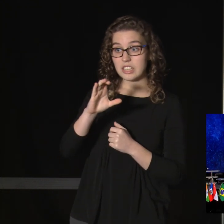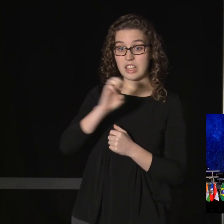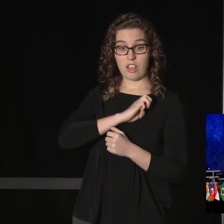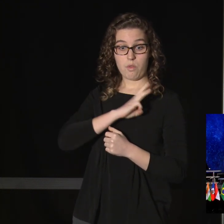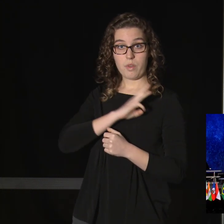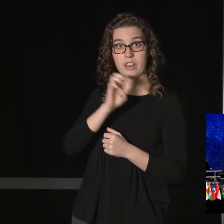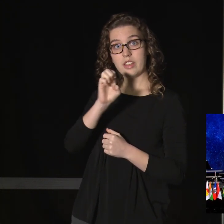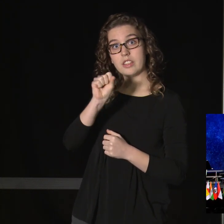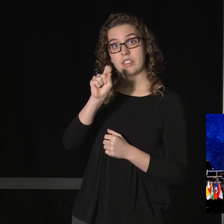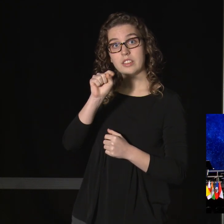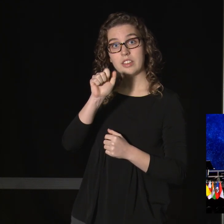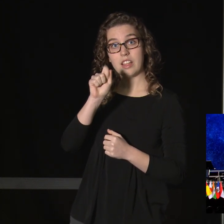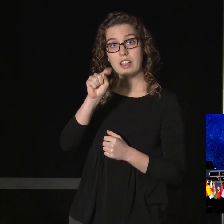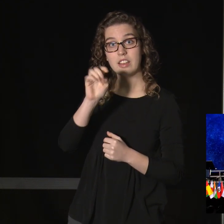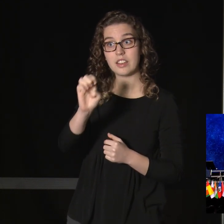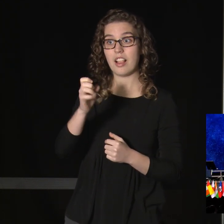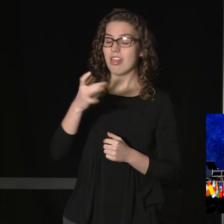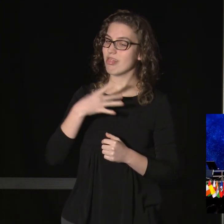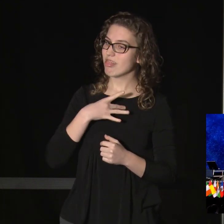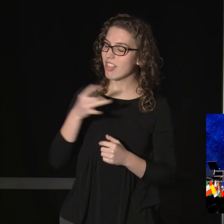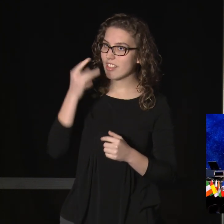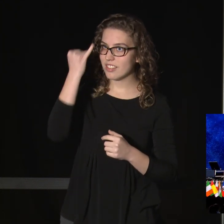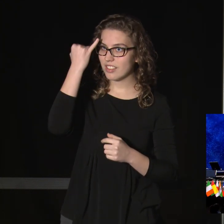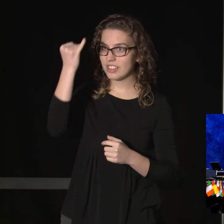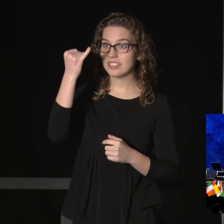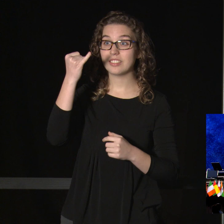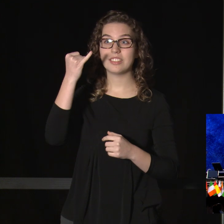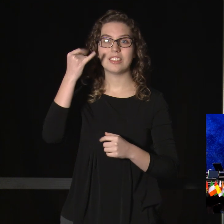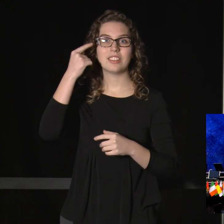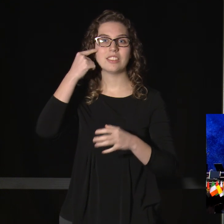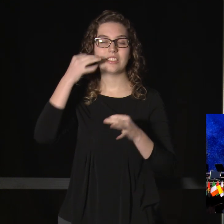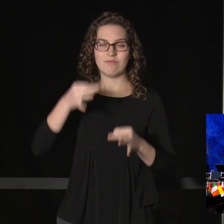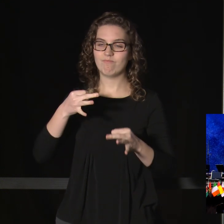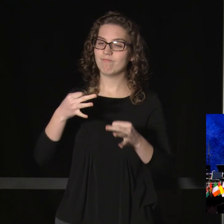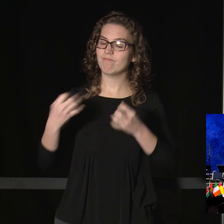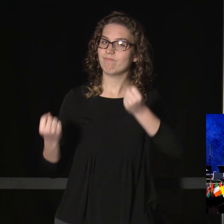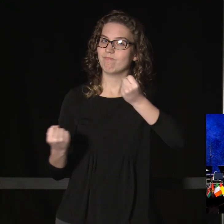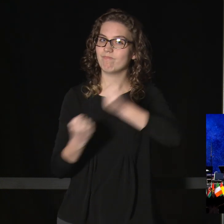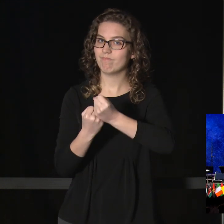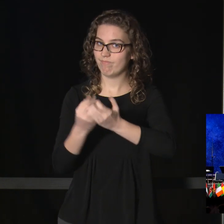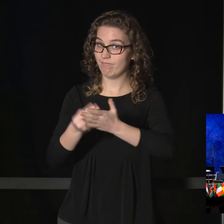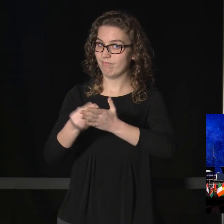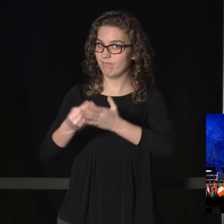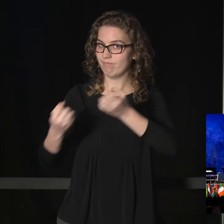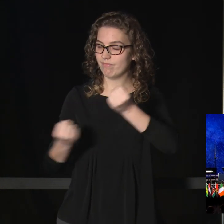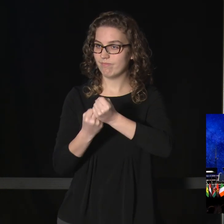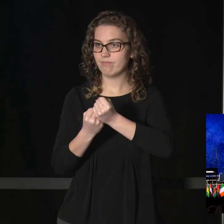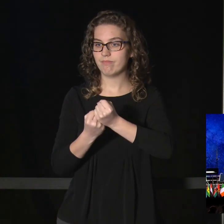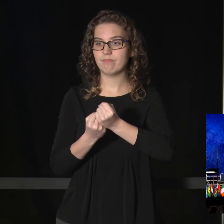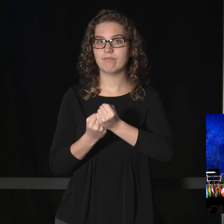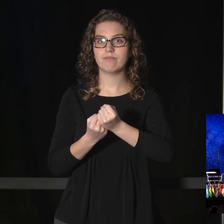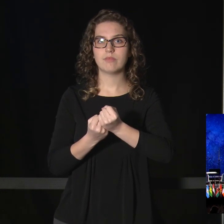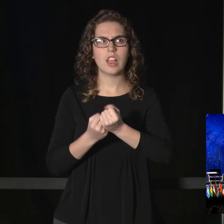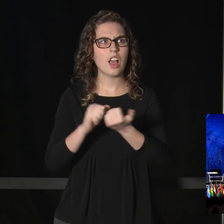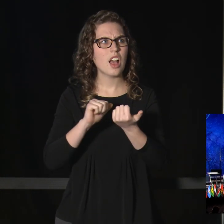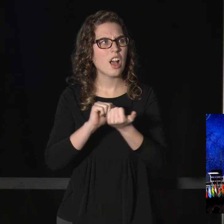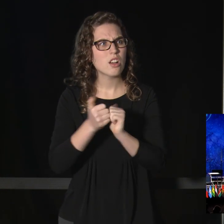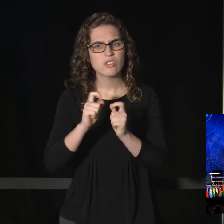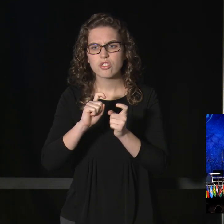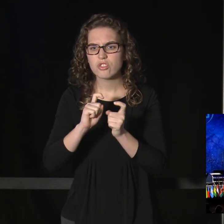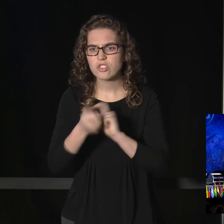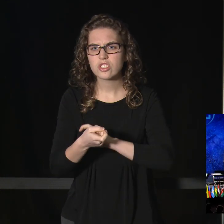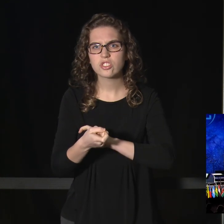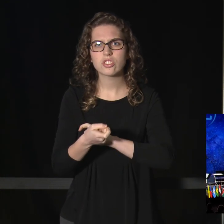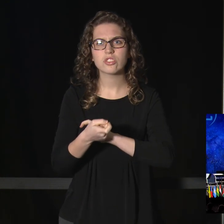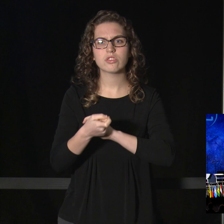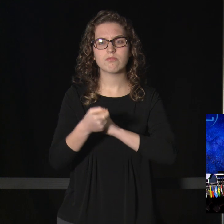decided to fund it. And that is how Ellen for All began. But how can we change these statistics?